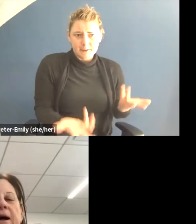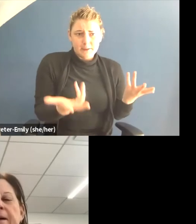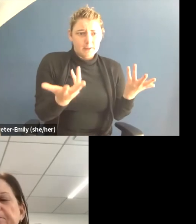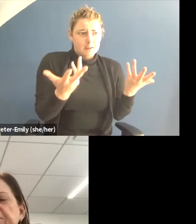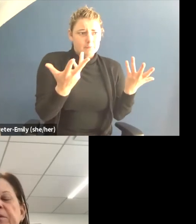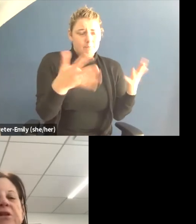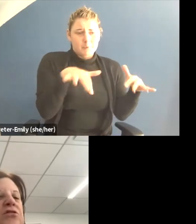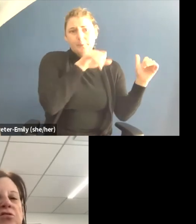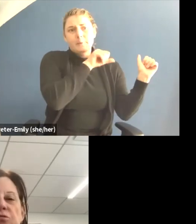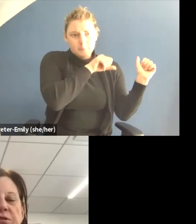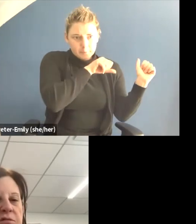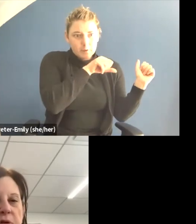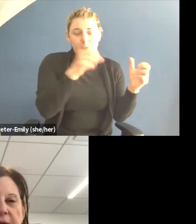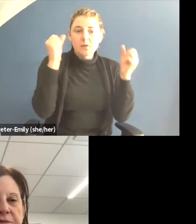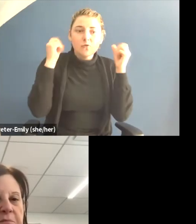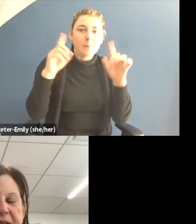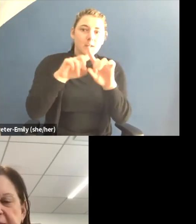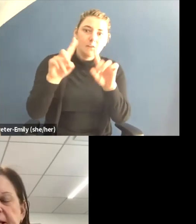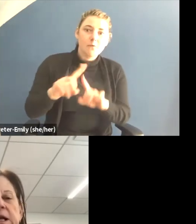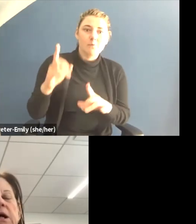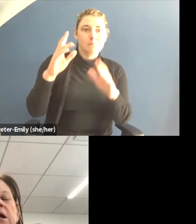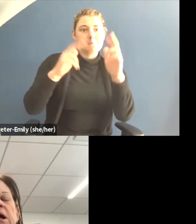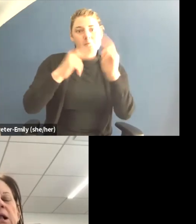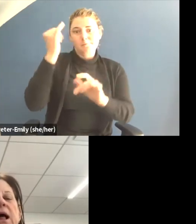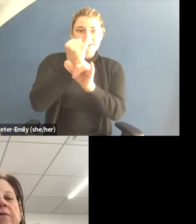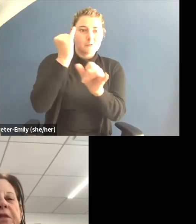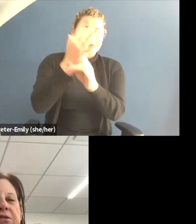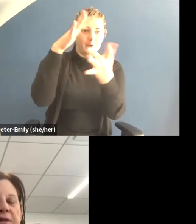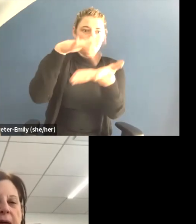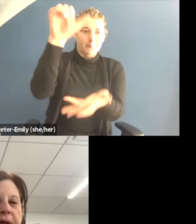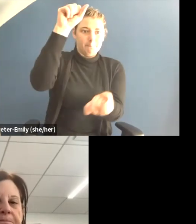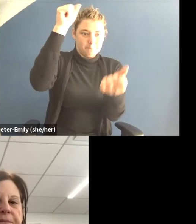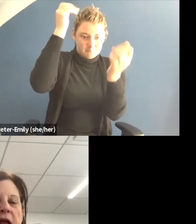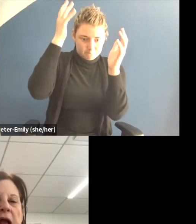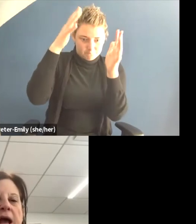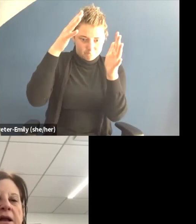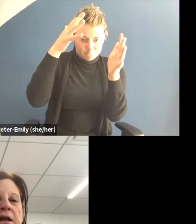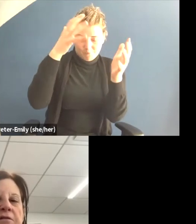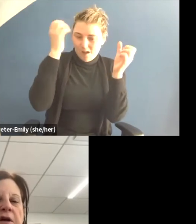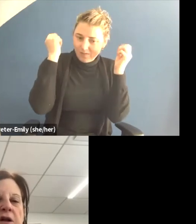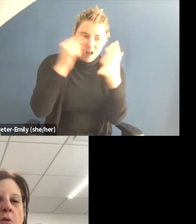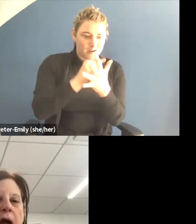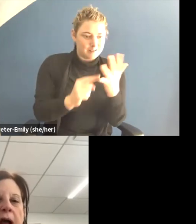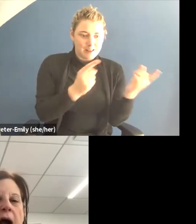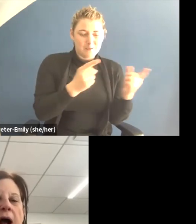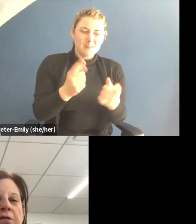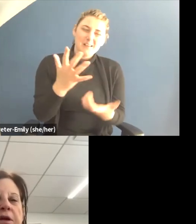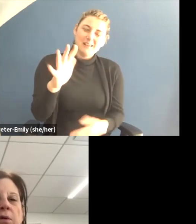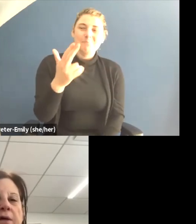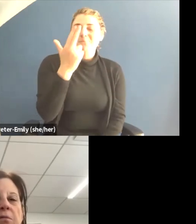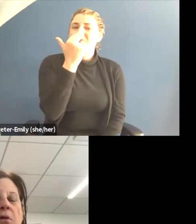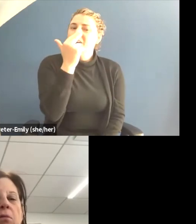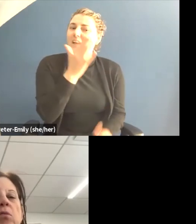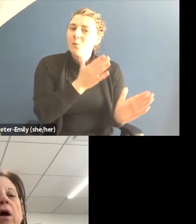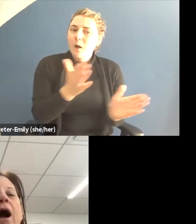many institutions were left depleted. A lot of things have happened. And in a funny way, I think